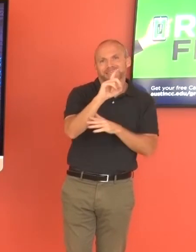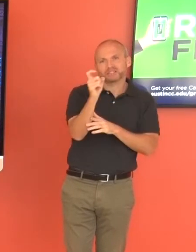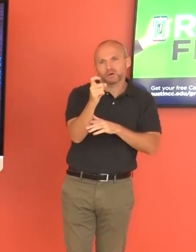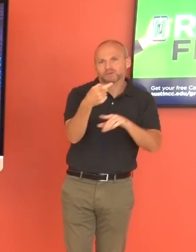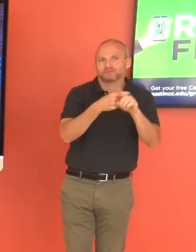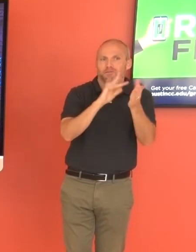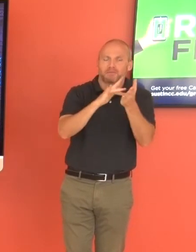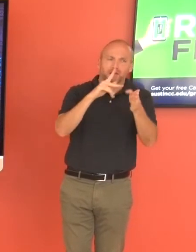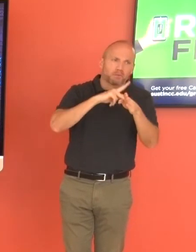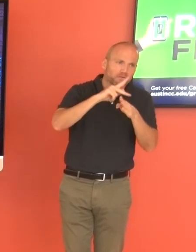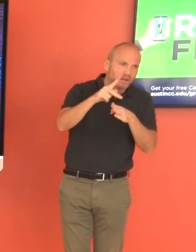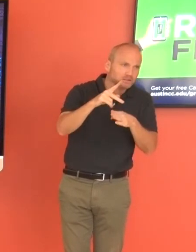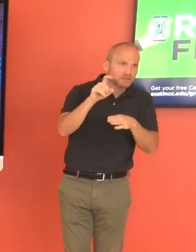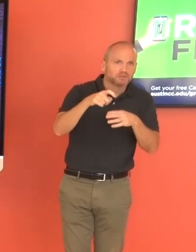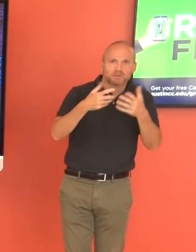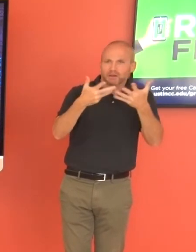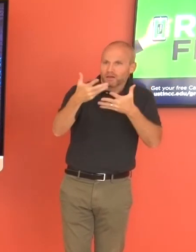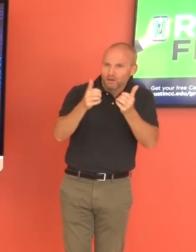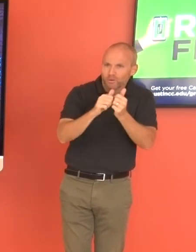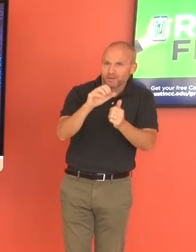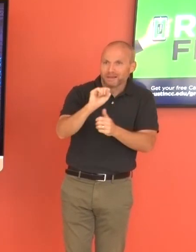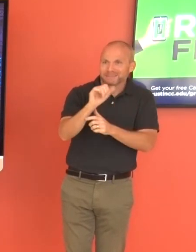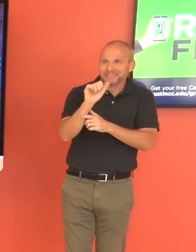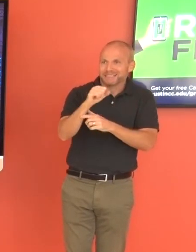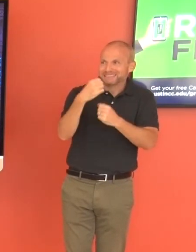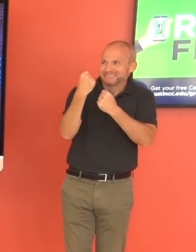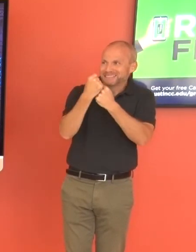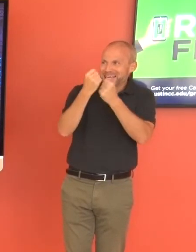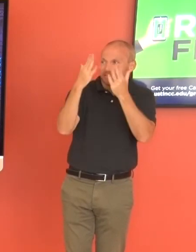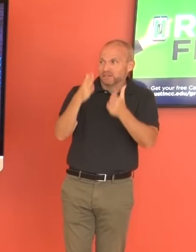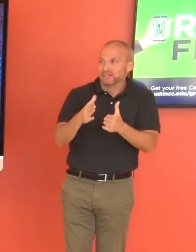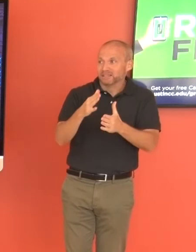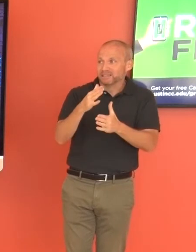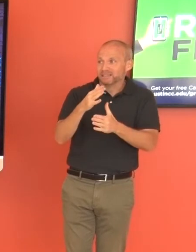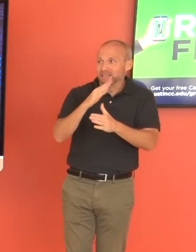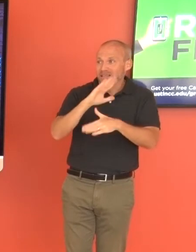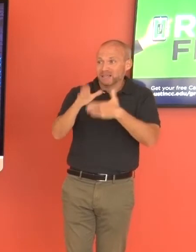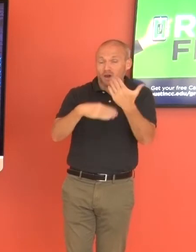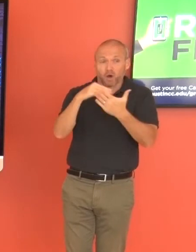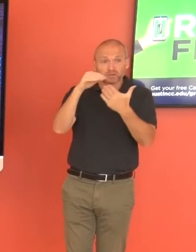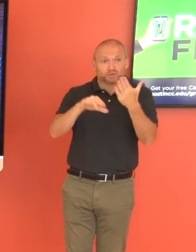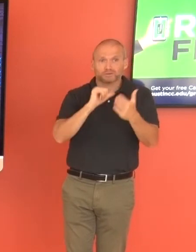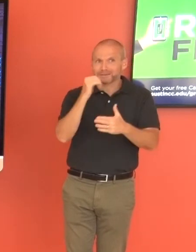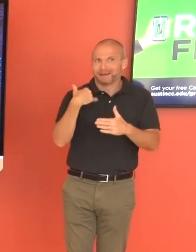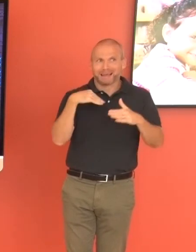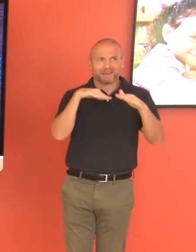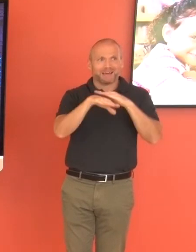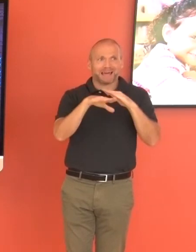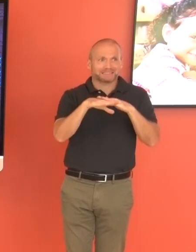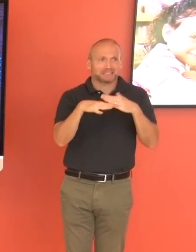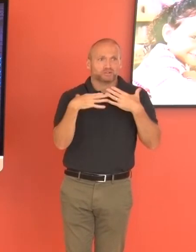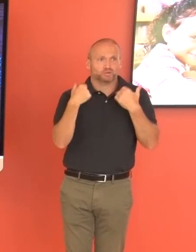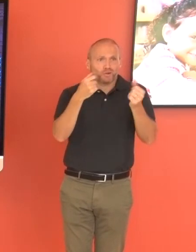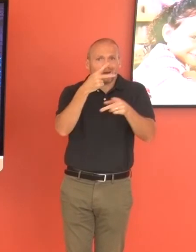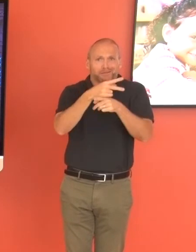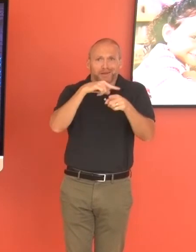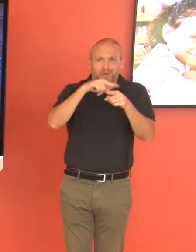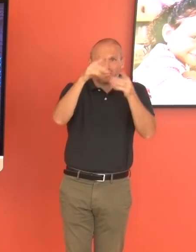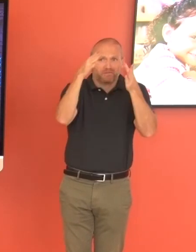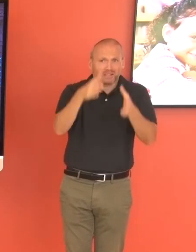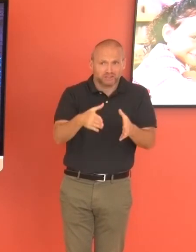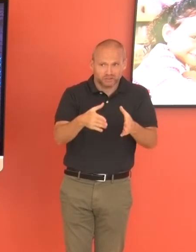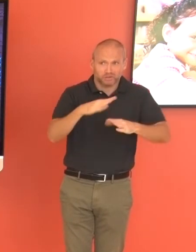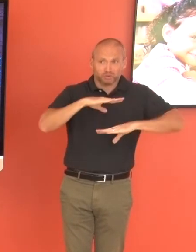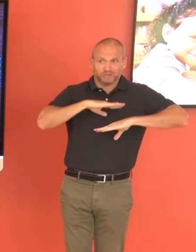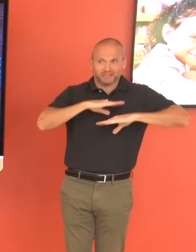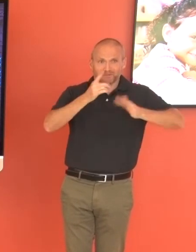medical professional. You have to speak with an SAS advocate. And not everybody has access to a healthcare professional to reach those needs.